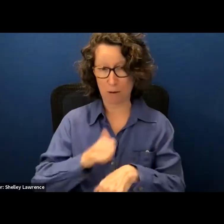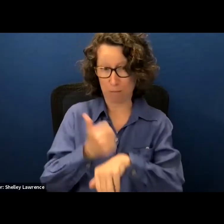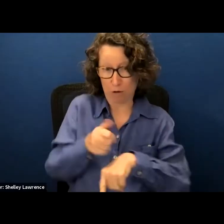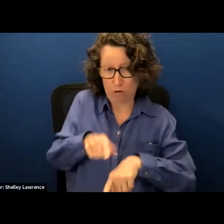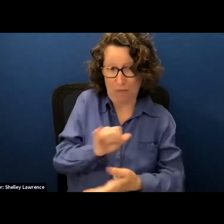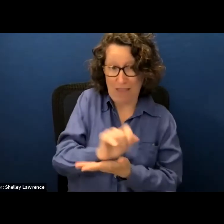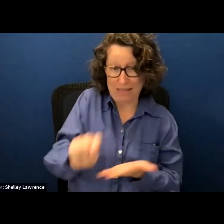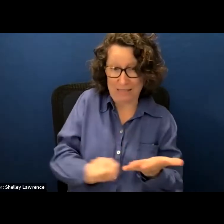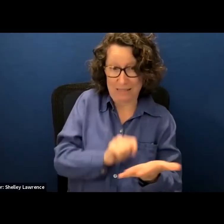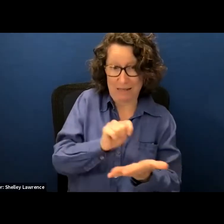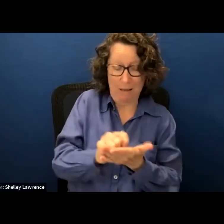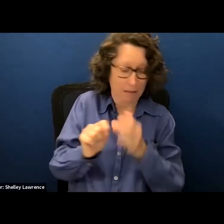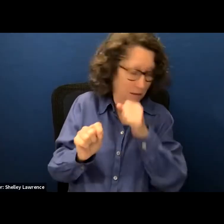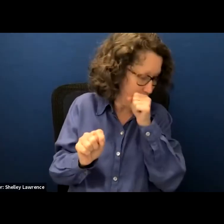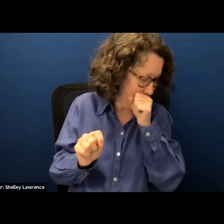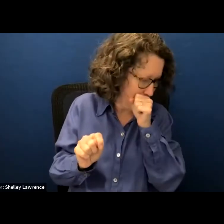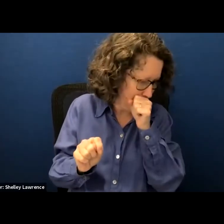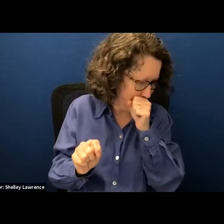that time